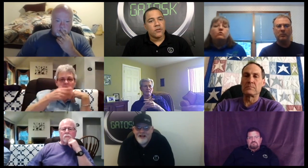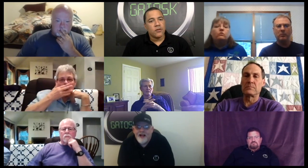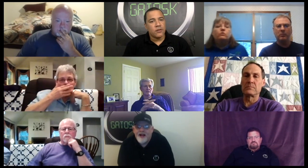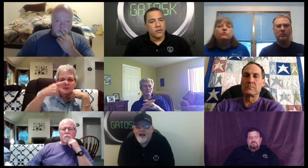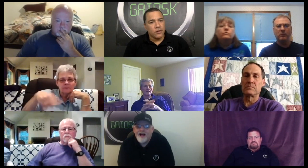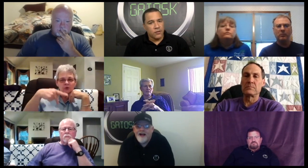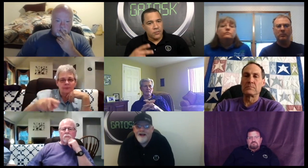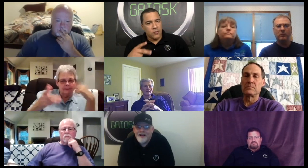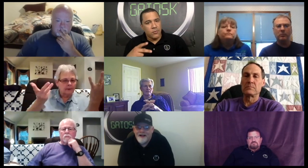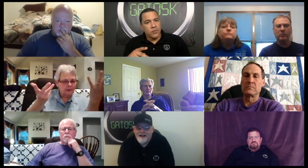purple, the color purple.